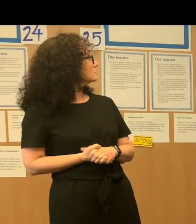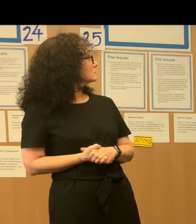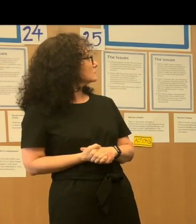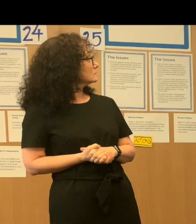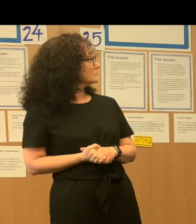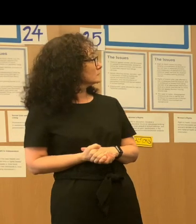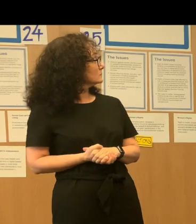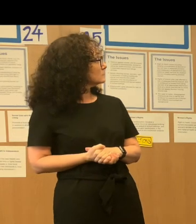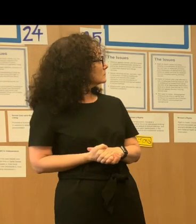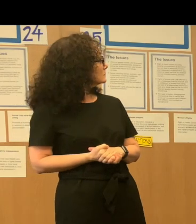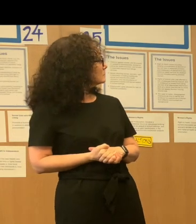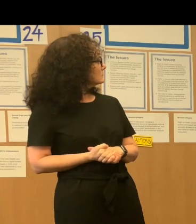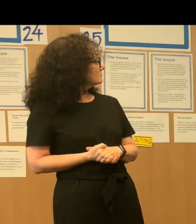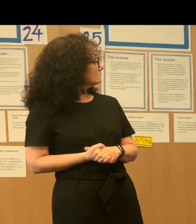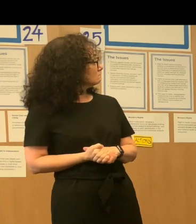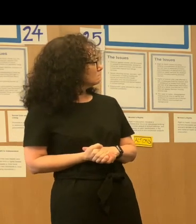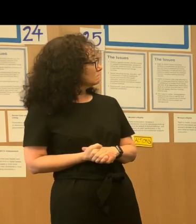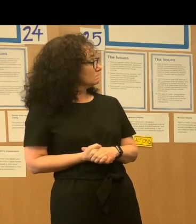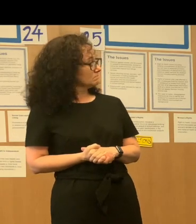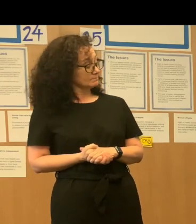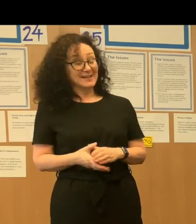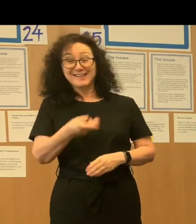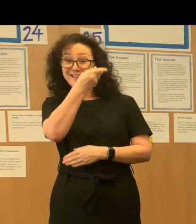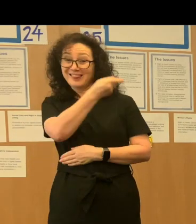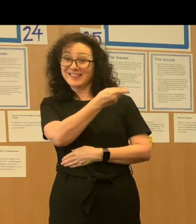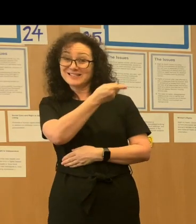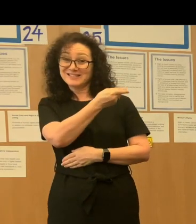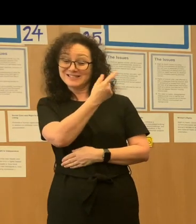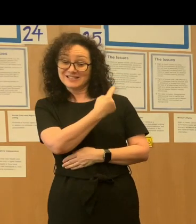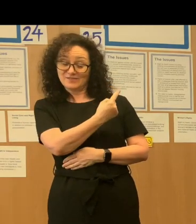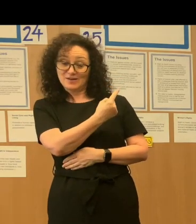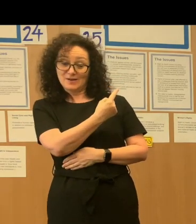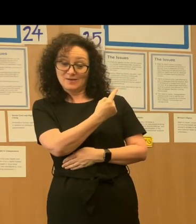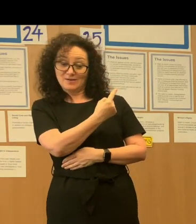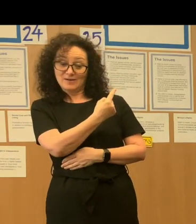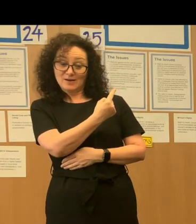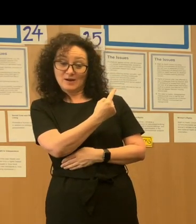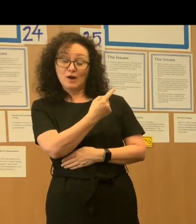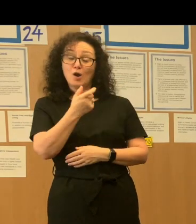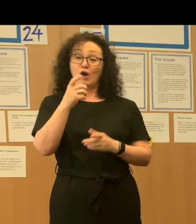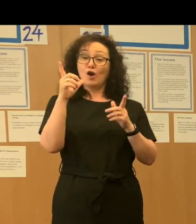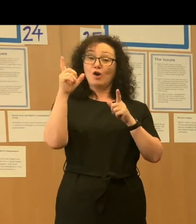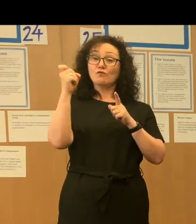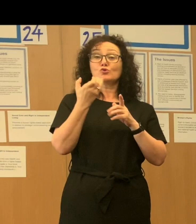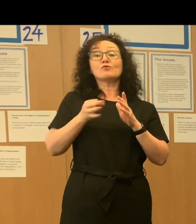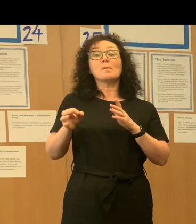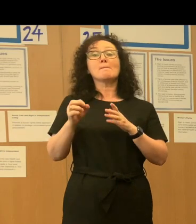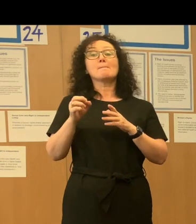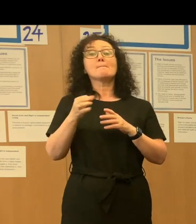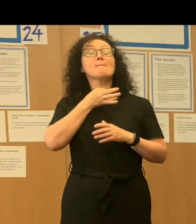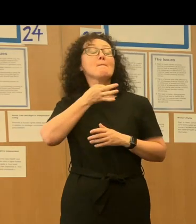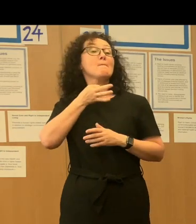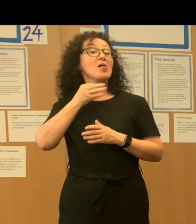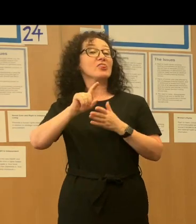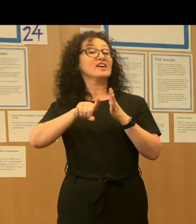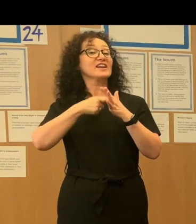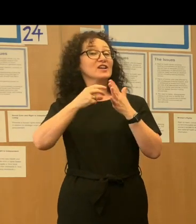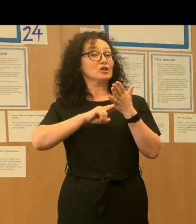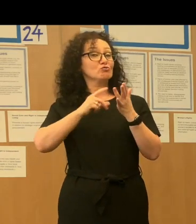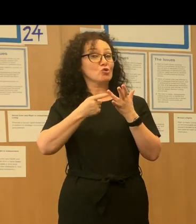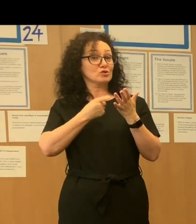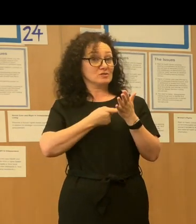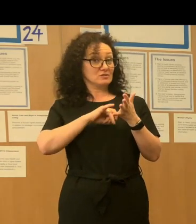Okay, so this is a photo from Perth and Kinross, where one of the actions that we took forward through SNAP